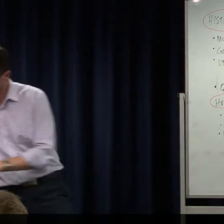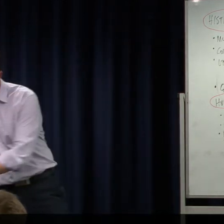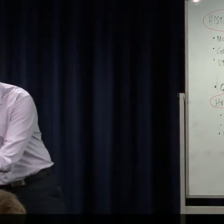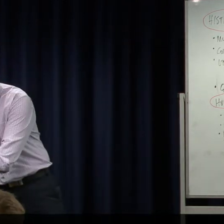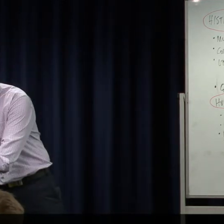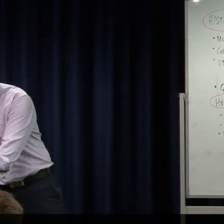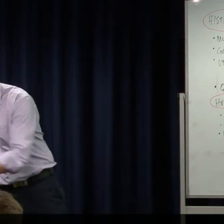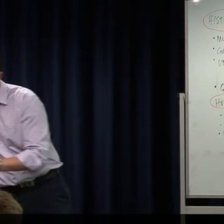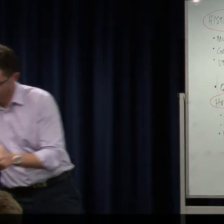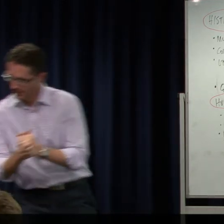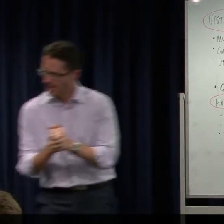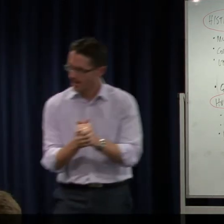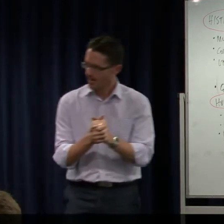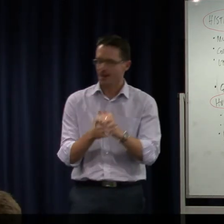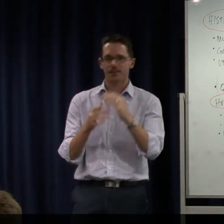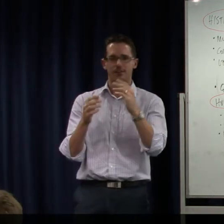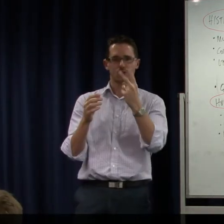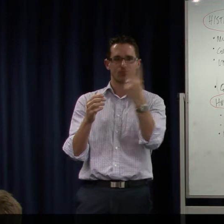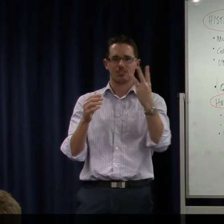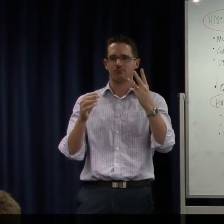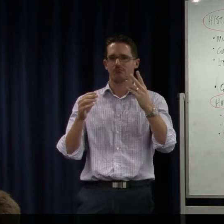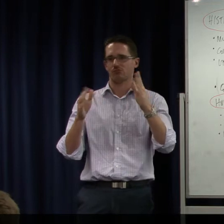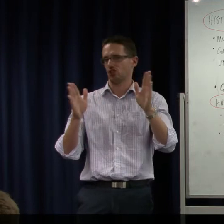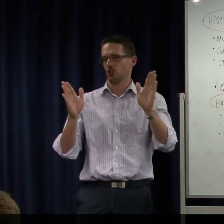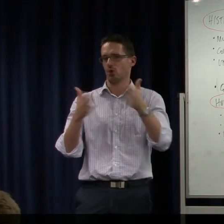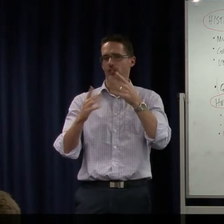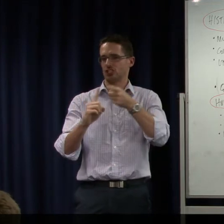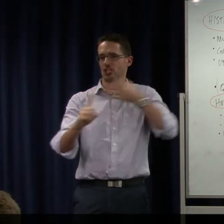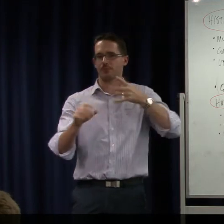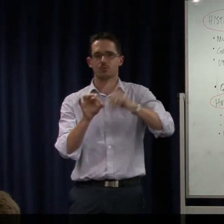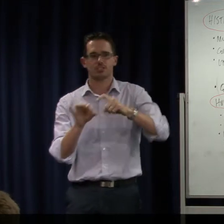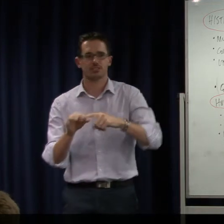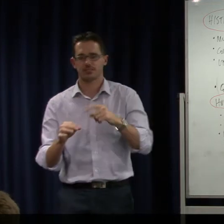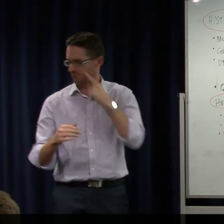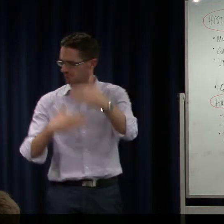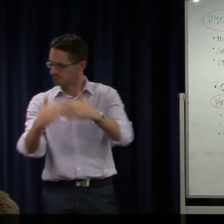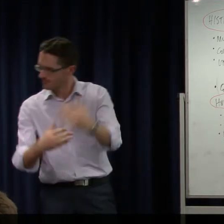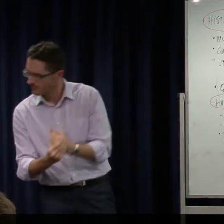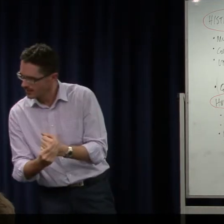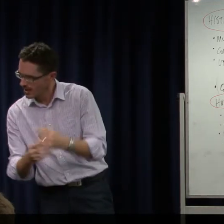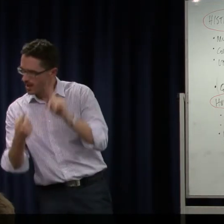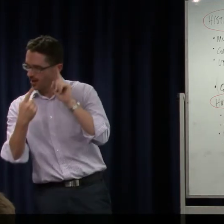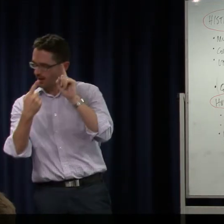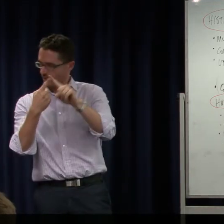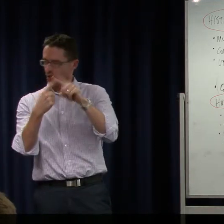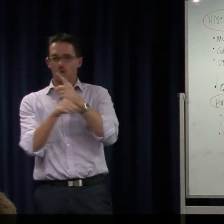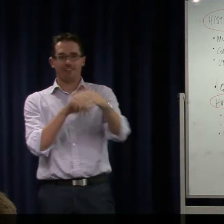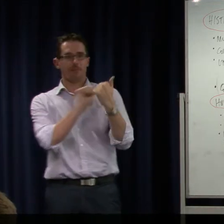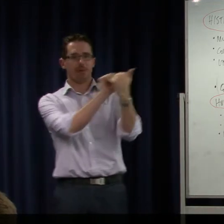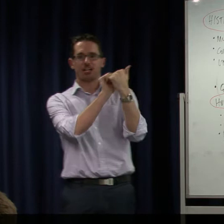Moving on, I think. So we have two or three rather more specific questions that we'll move